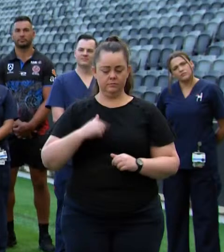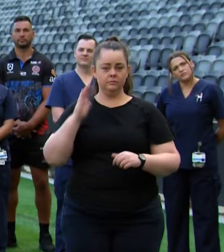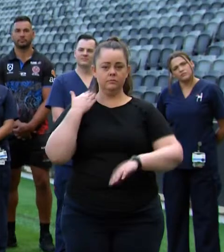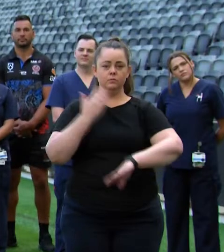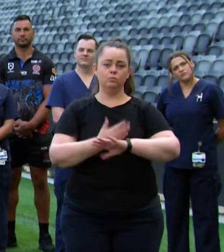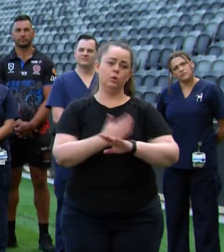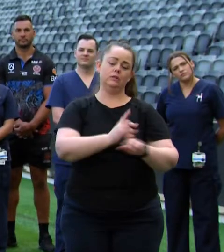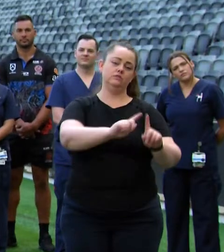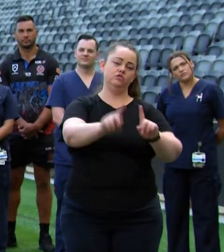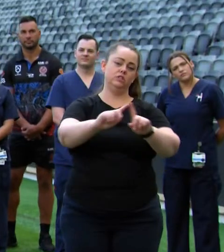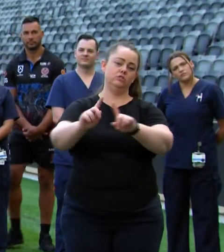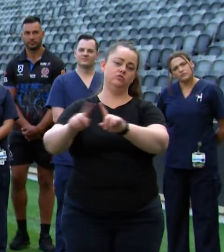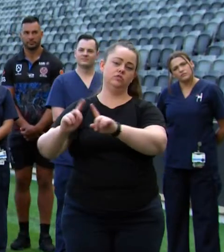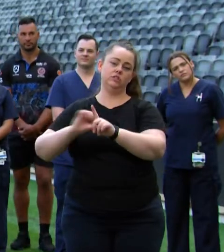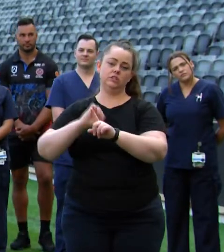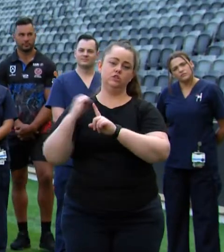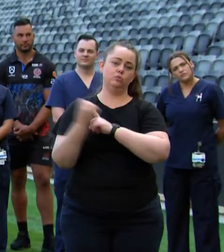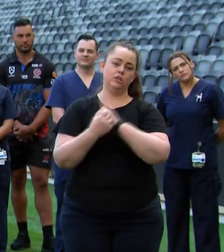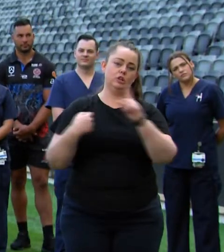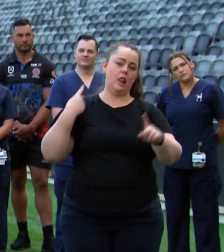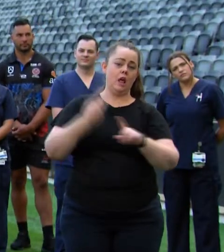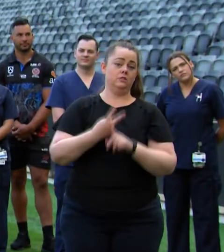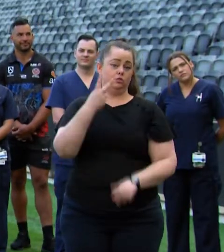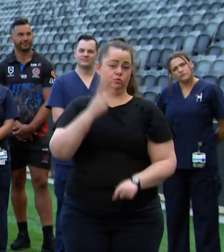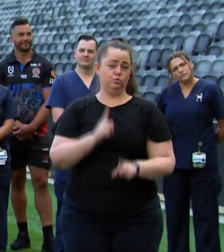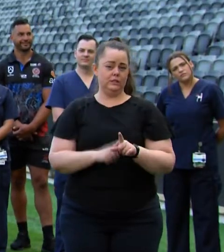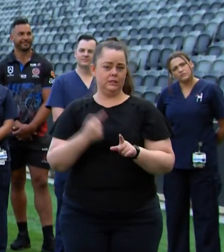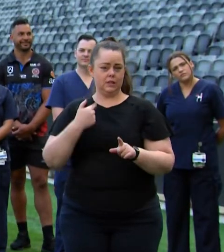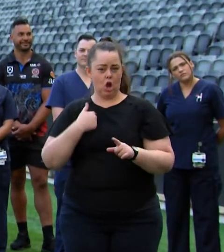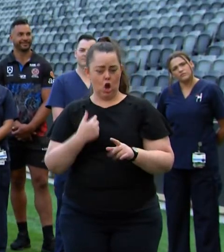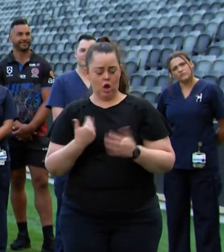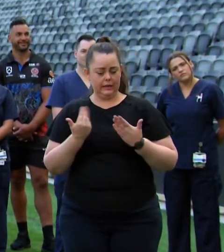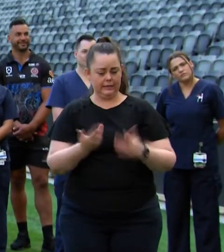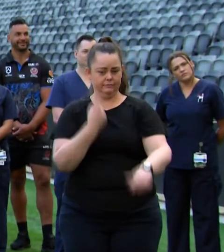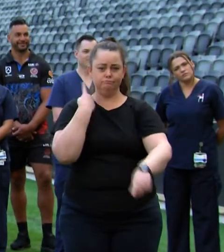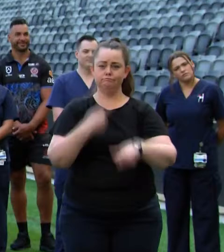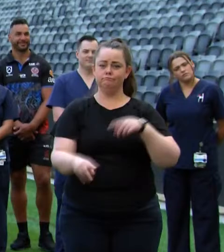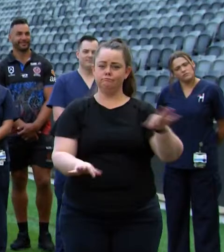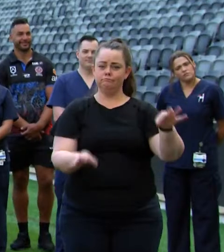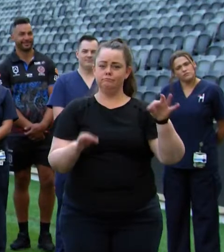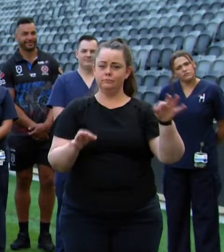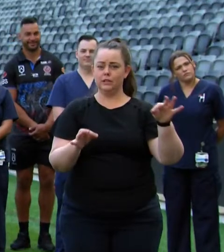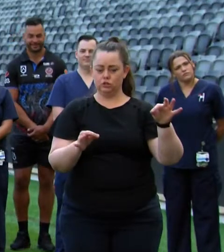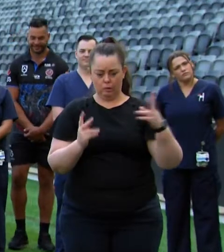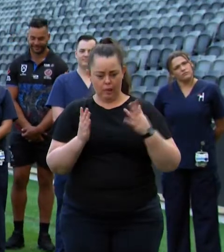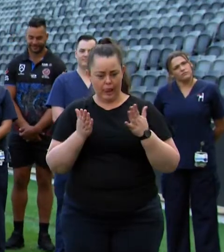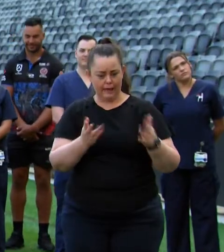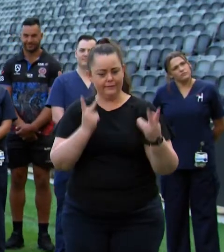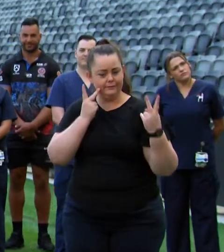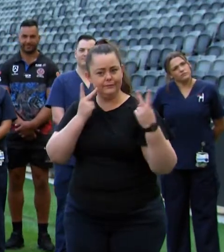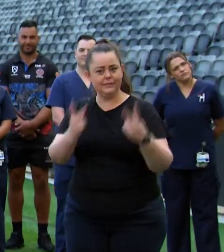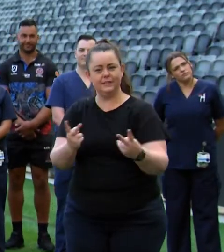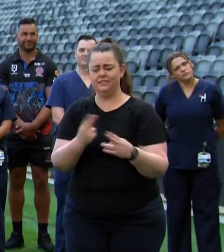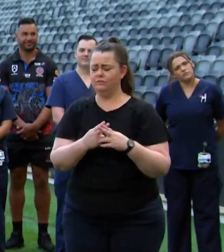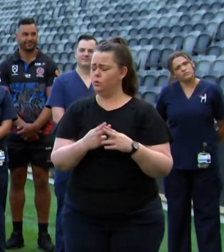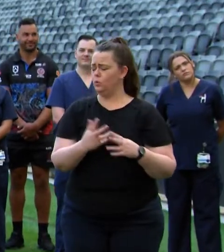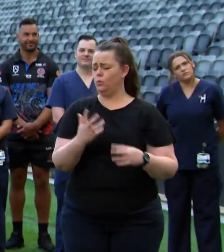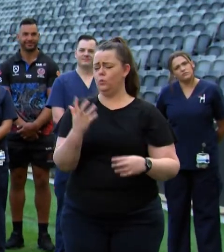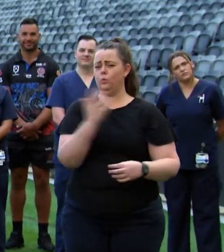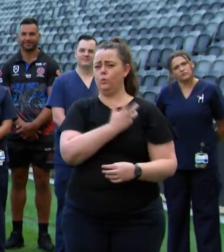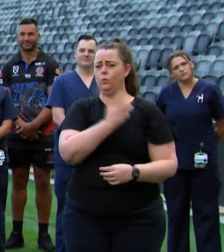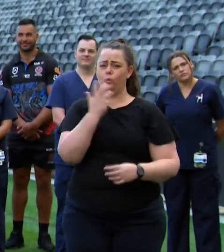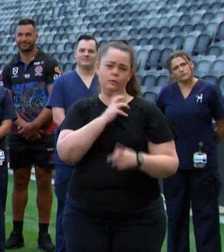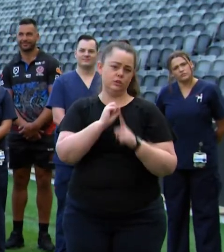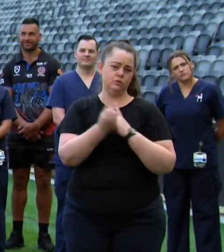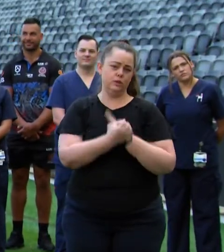cases over the last 2 years and had to grant exemptions in the most difficult of circumstances, and I can tell you from personal experience as the